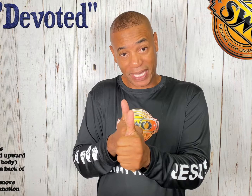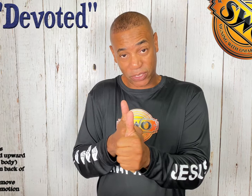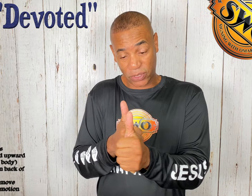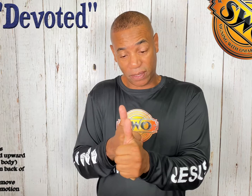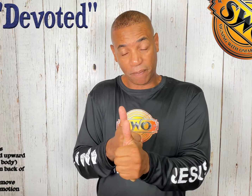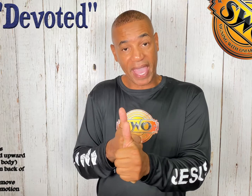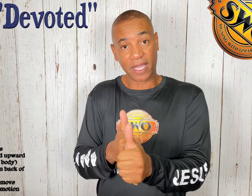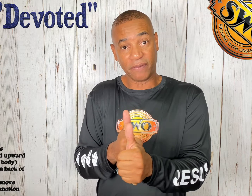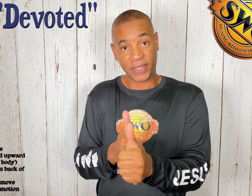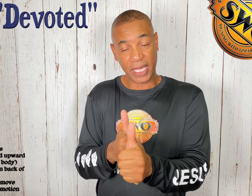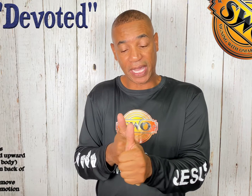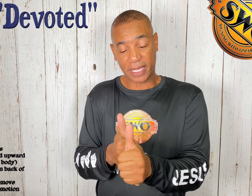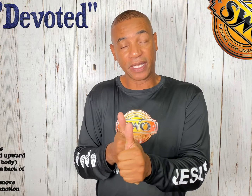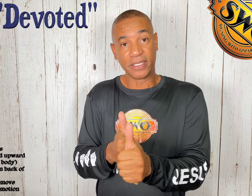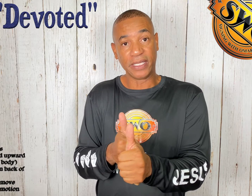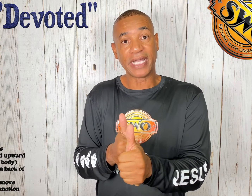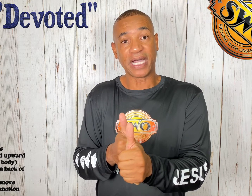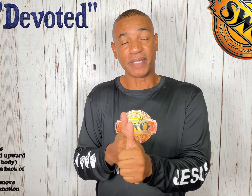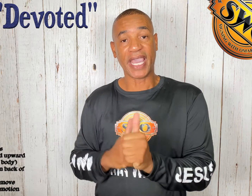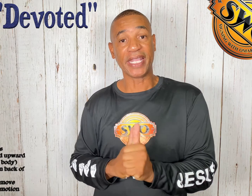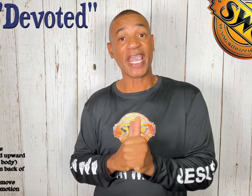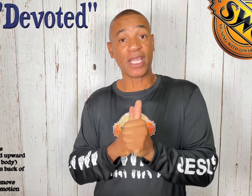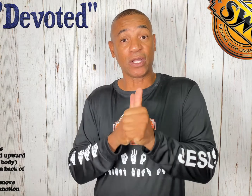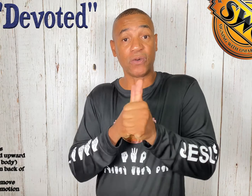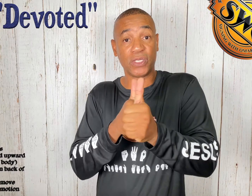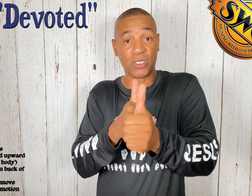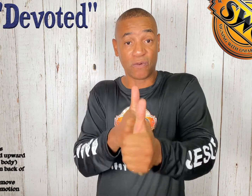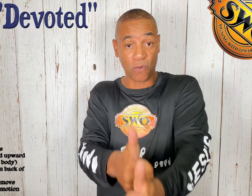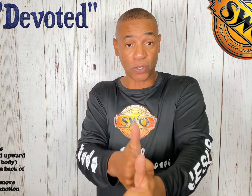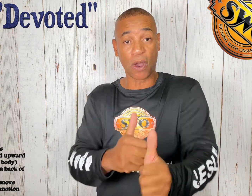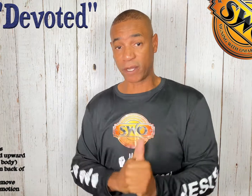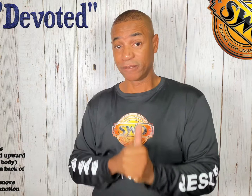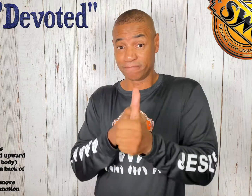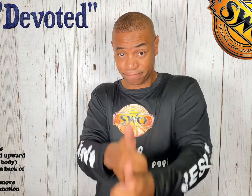against the back of the non-dominant hand, and it goes into a forward arc.